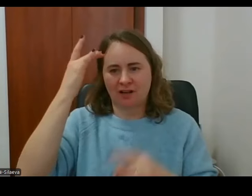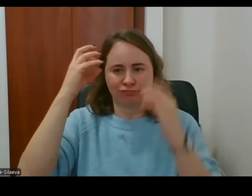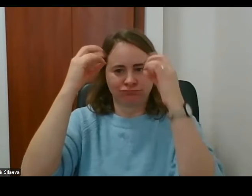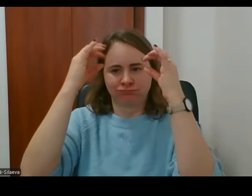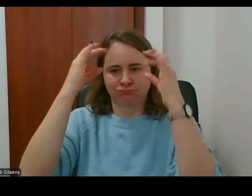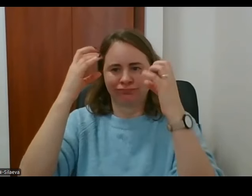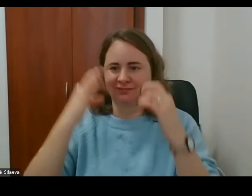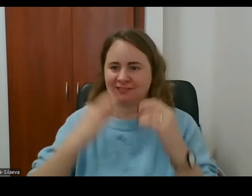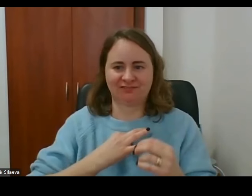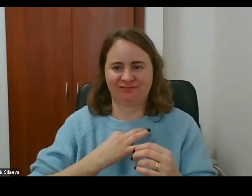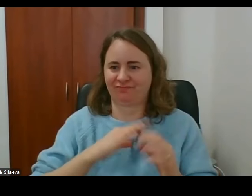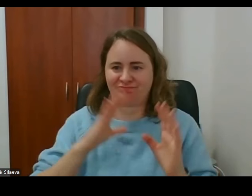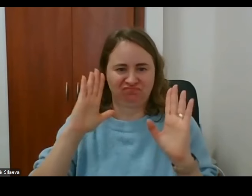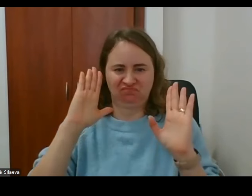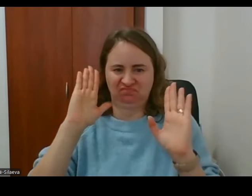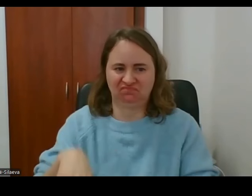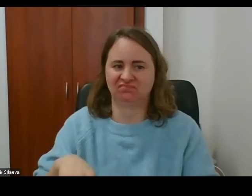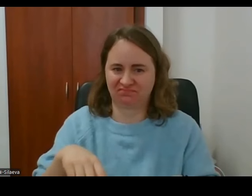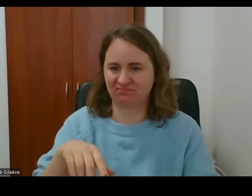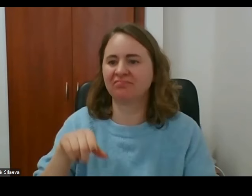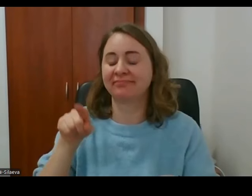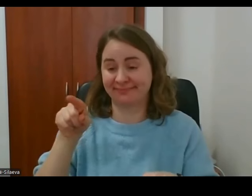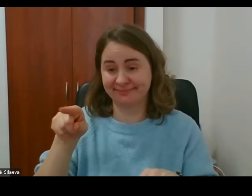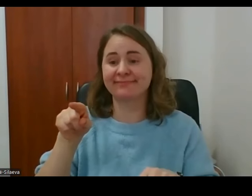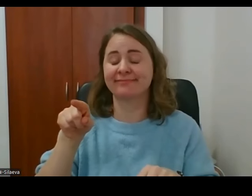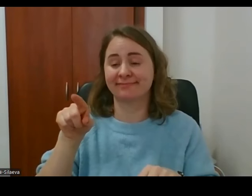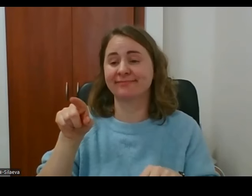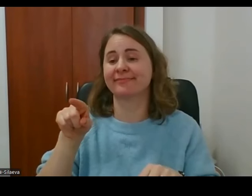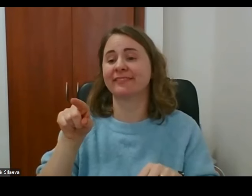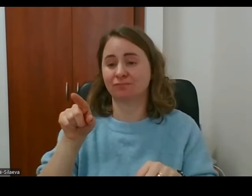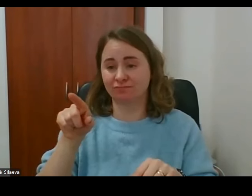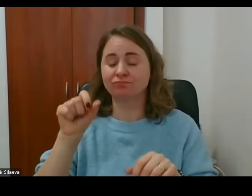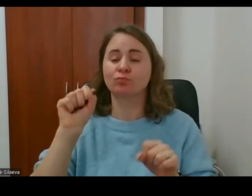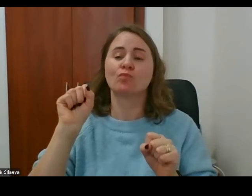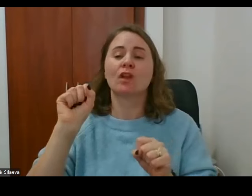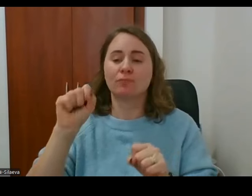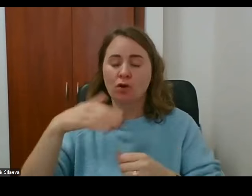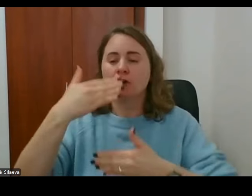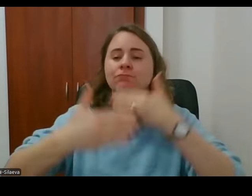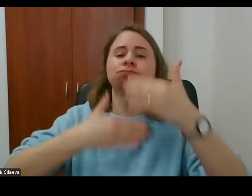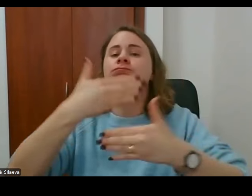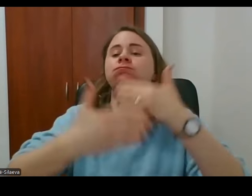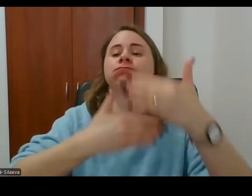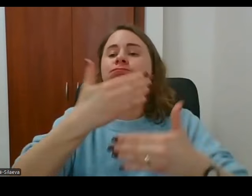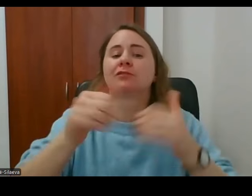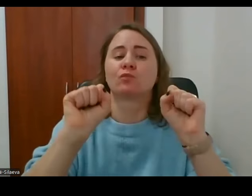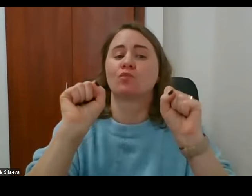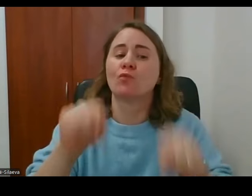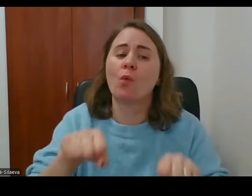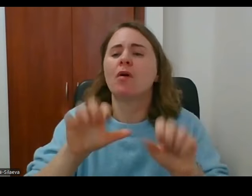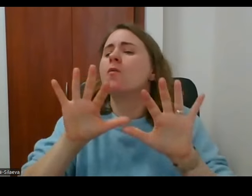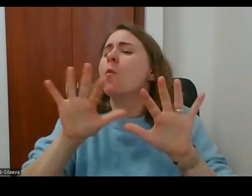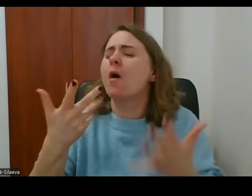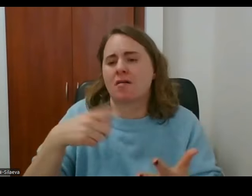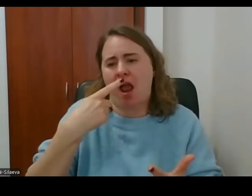Mhm. For our brains, it doesn't matter what language we learn and what language we